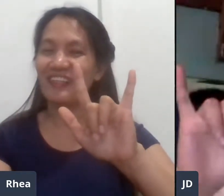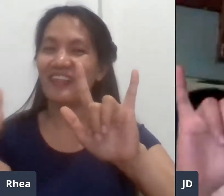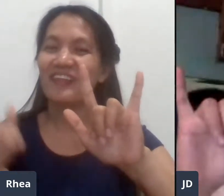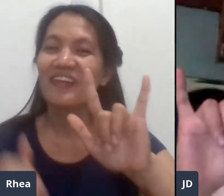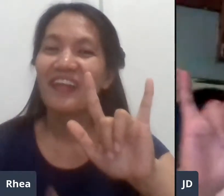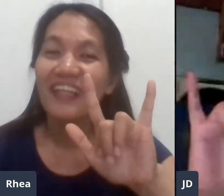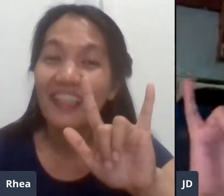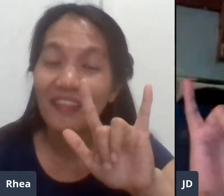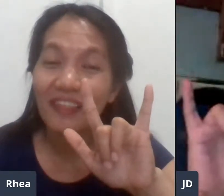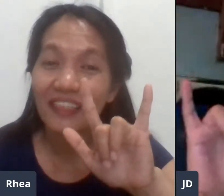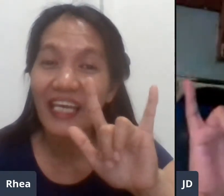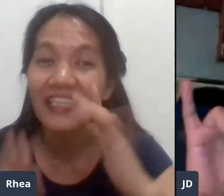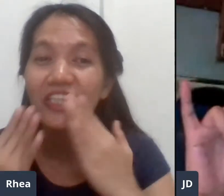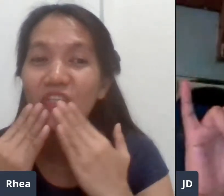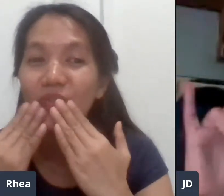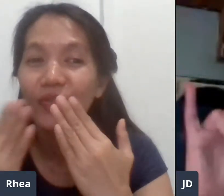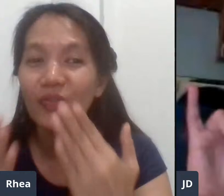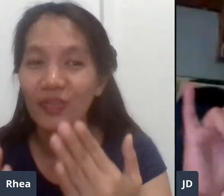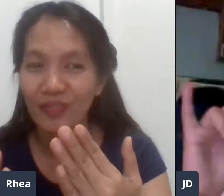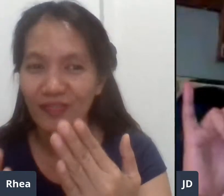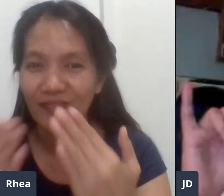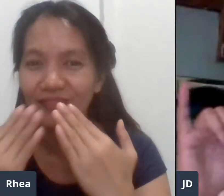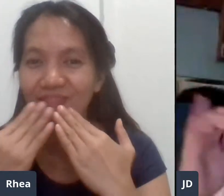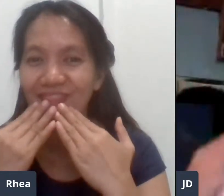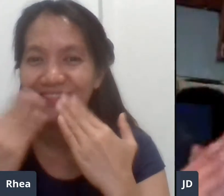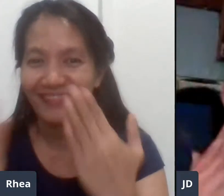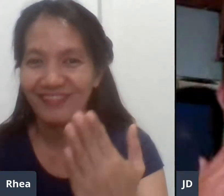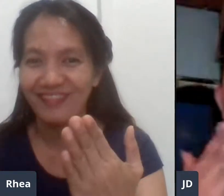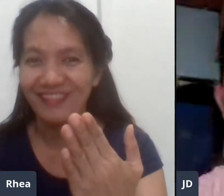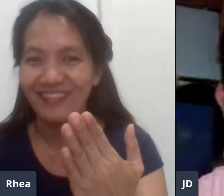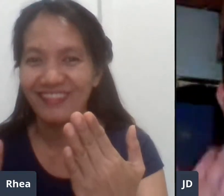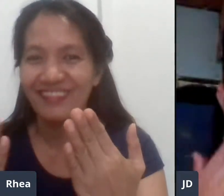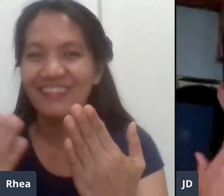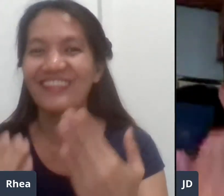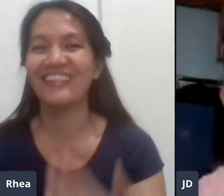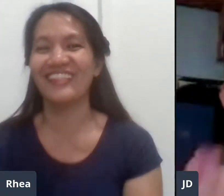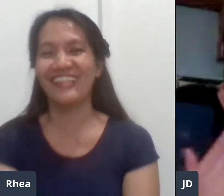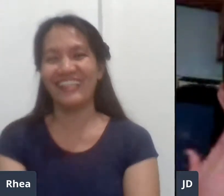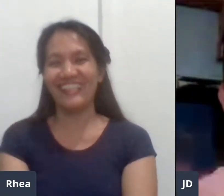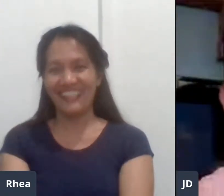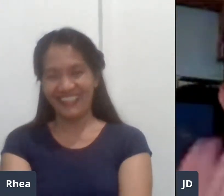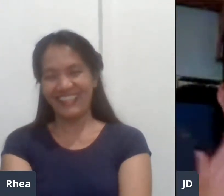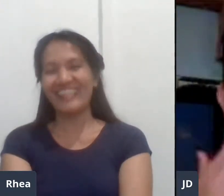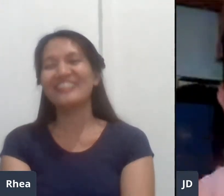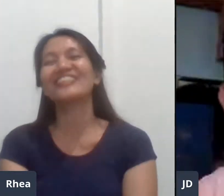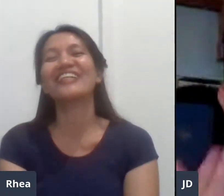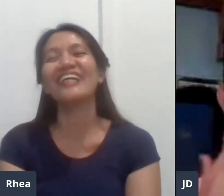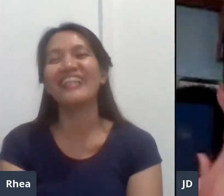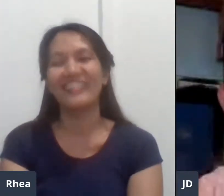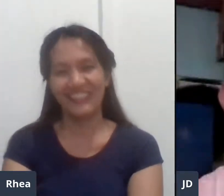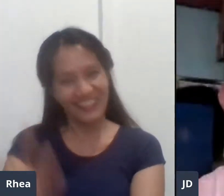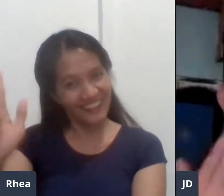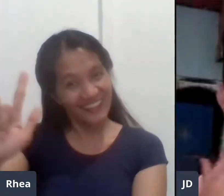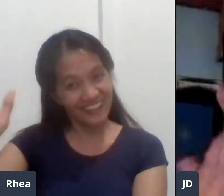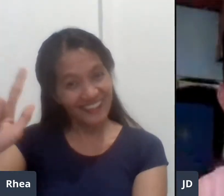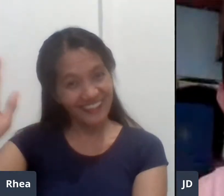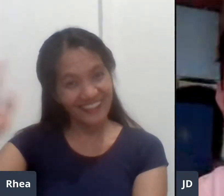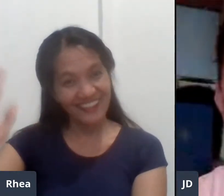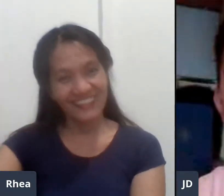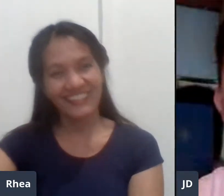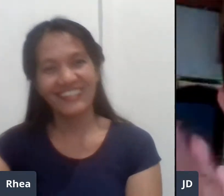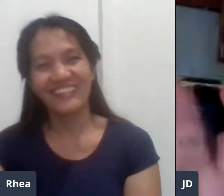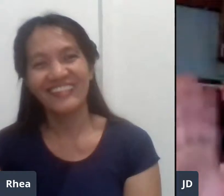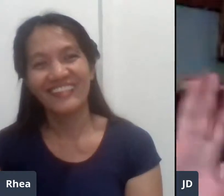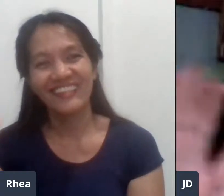Bye. Thank you. Thank you. Alright, thank you. Thank you. Thank you, sir.